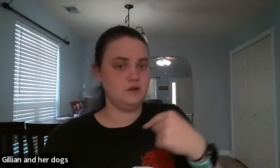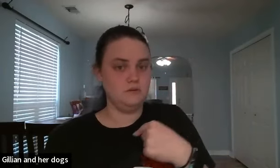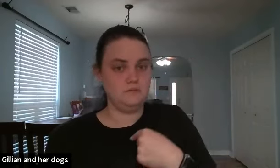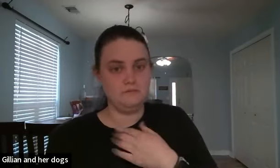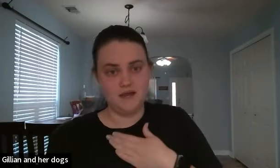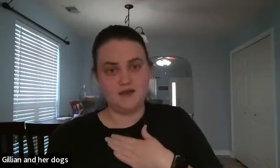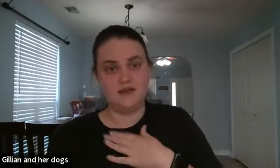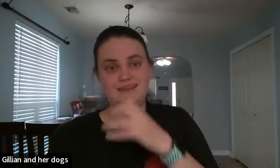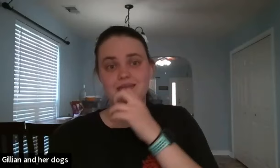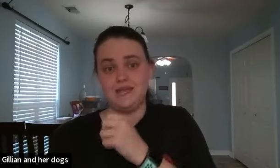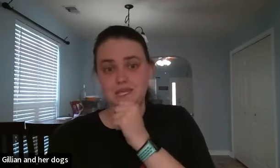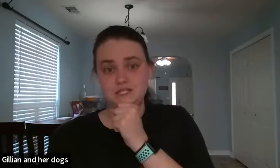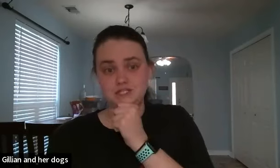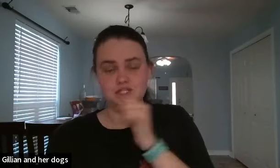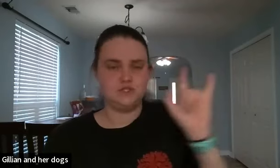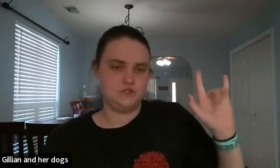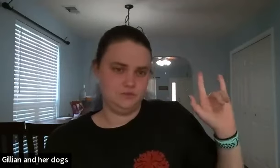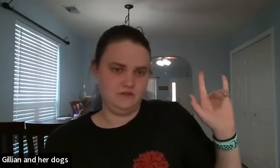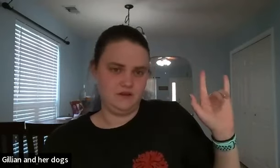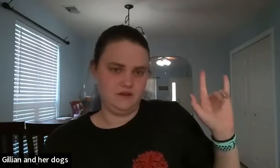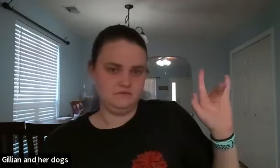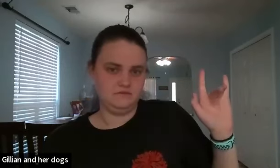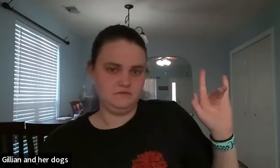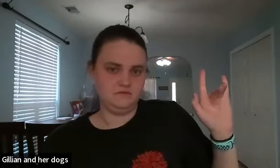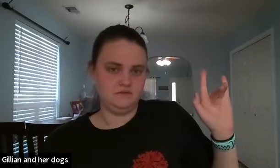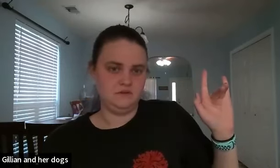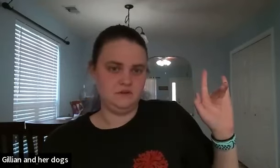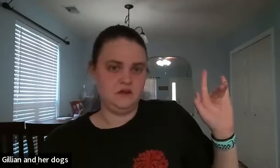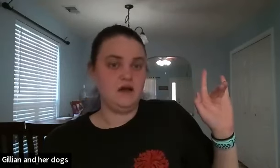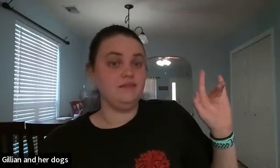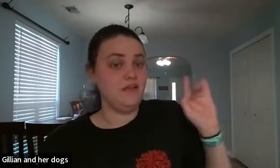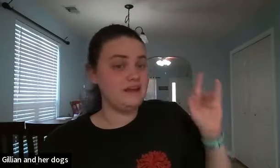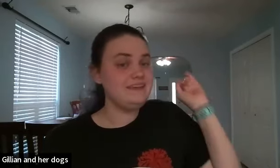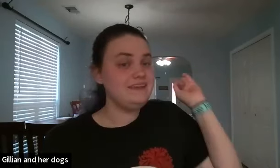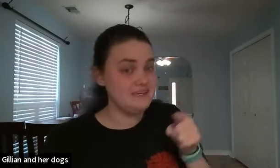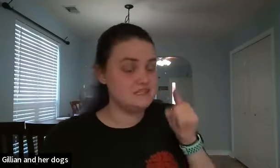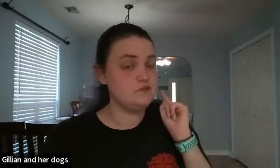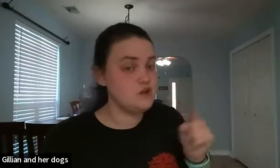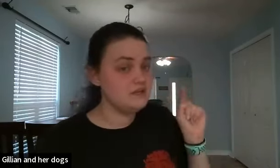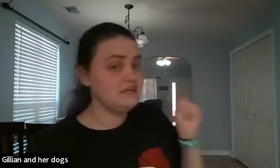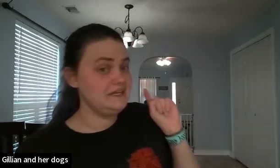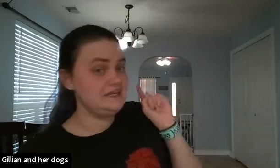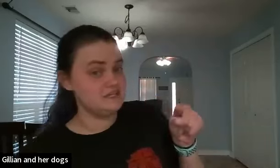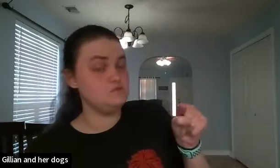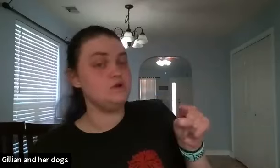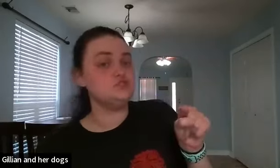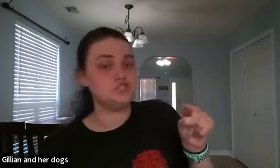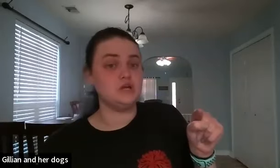go my age 25. A lot of kids, if you're talking to any kids, will just straight